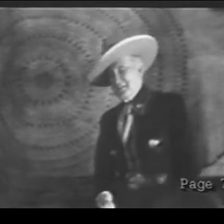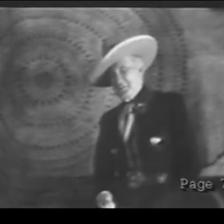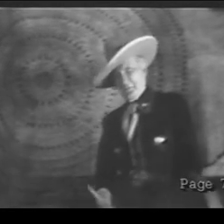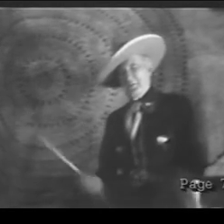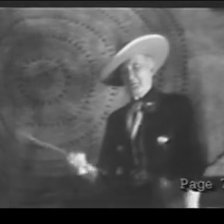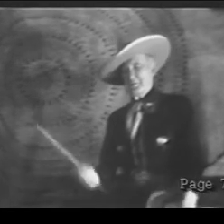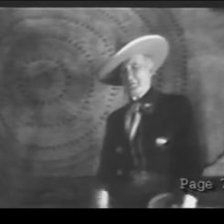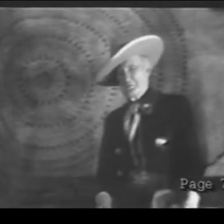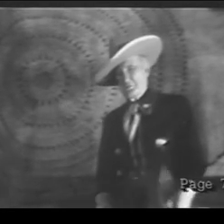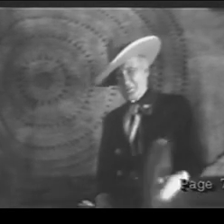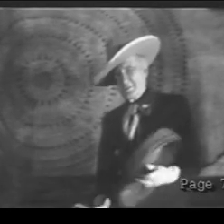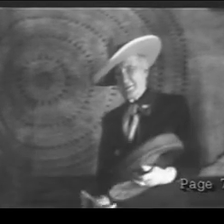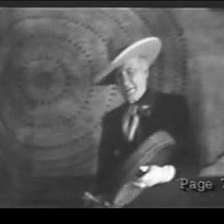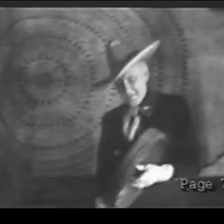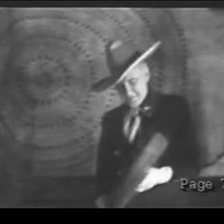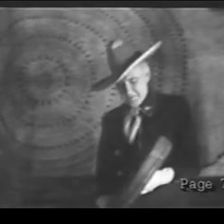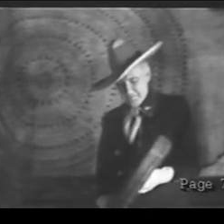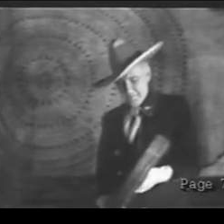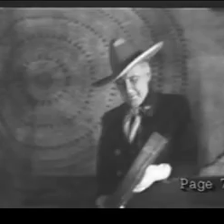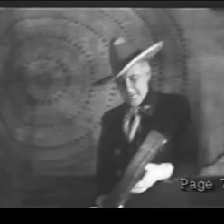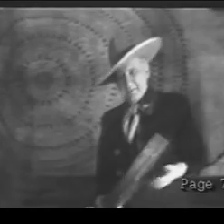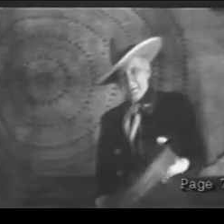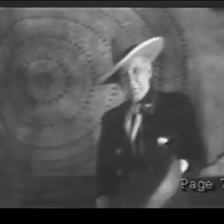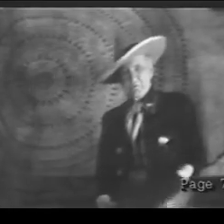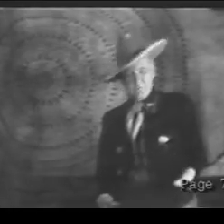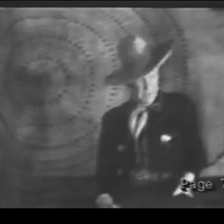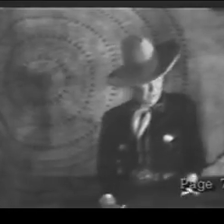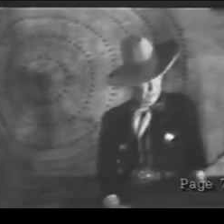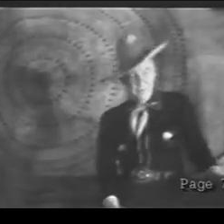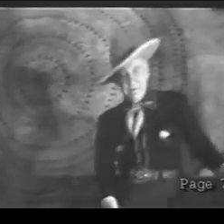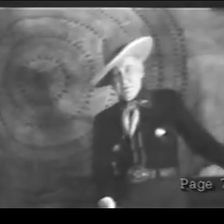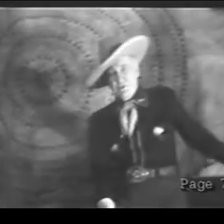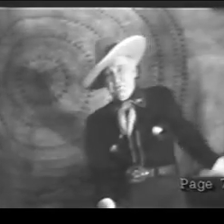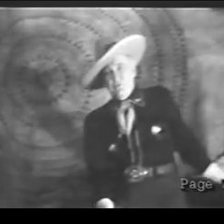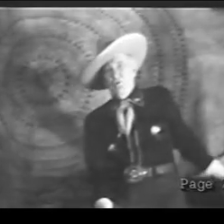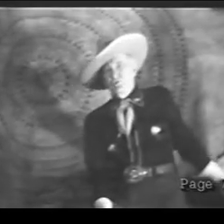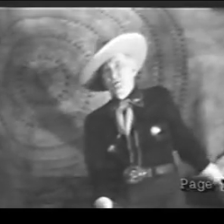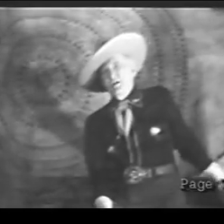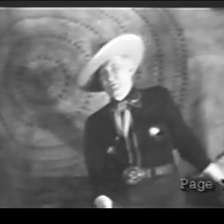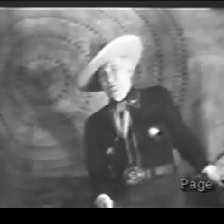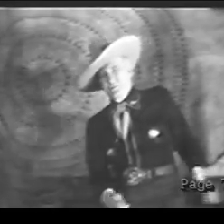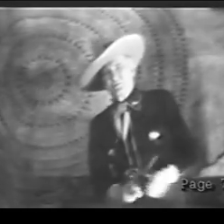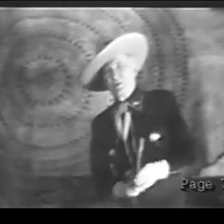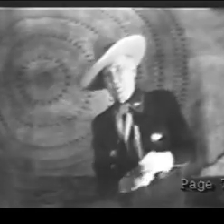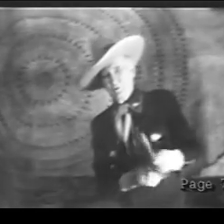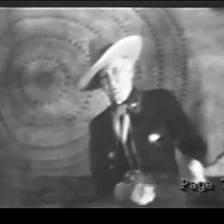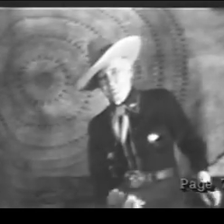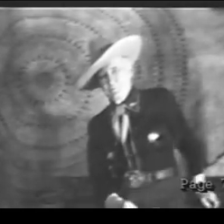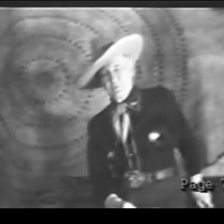You know, that picture that you were just looking at is a picture of my old friend Chief Goes in the Lodge. He's an Arapaho. As a matter